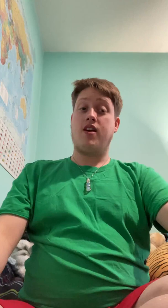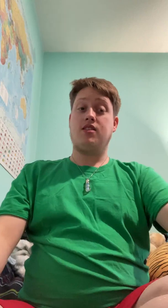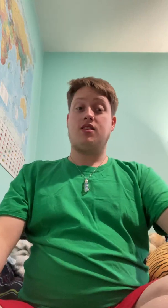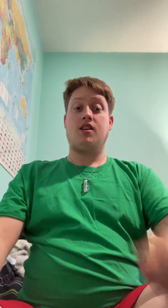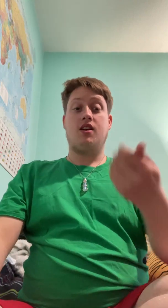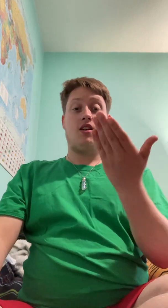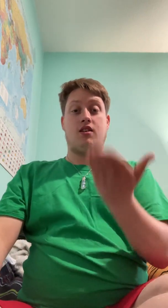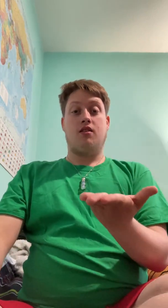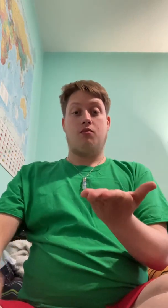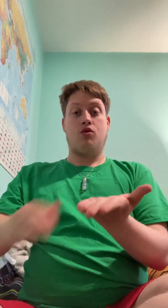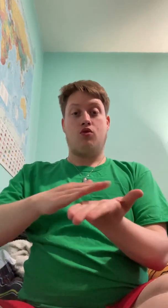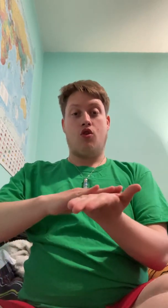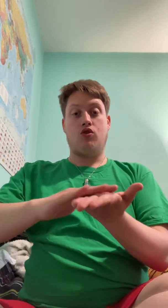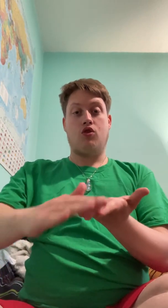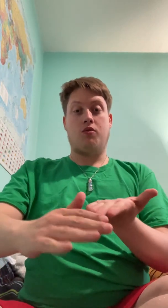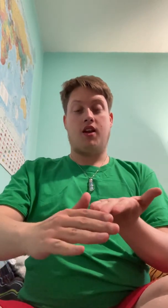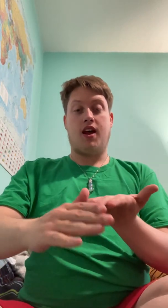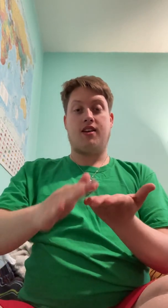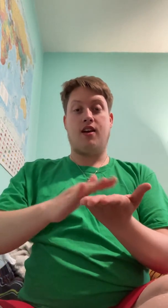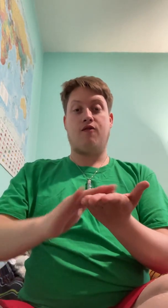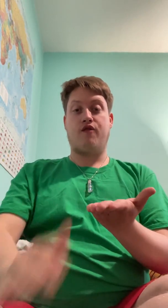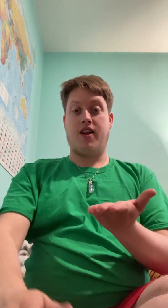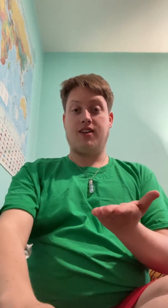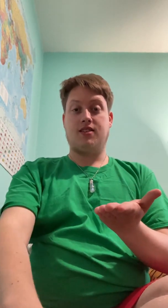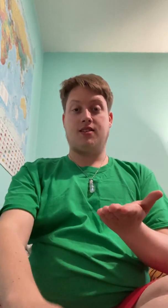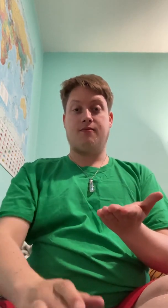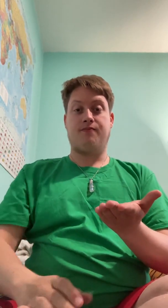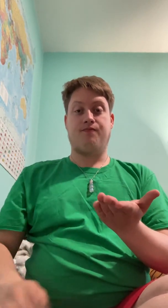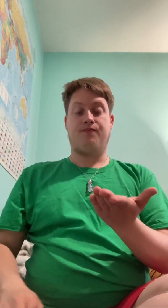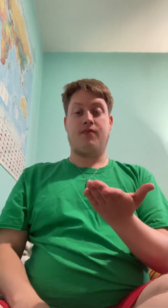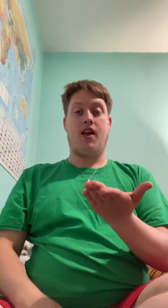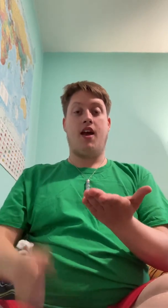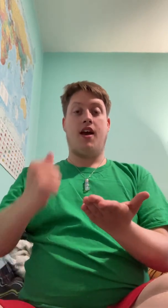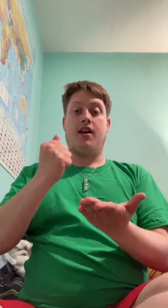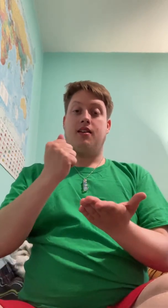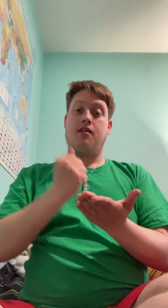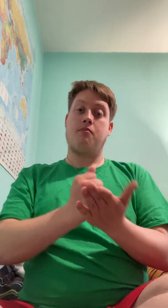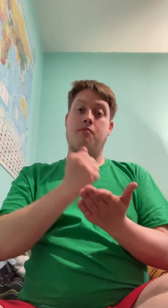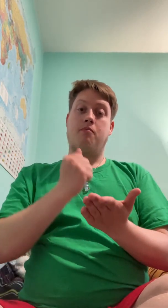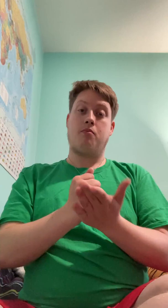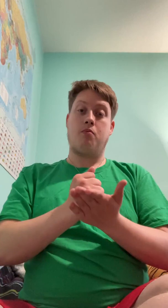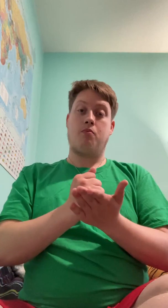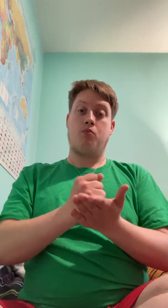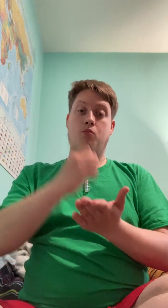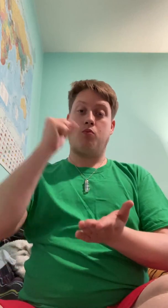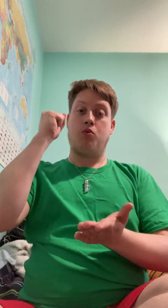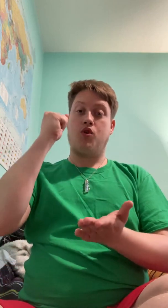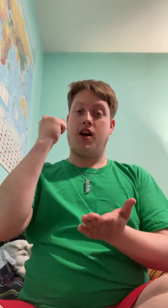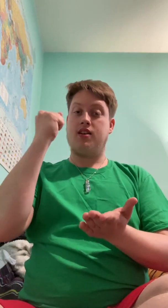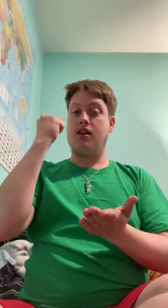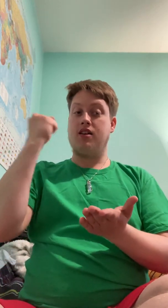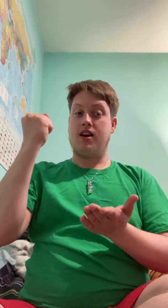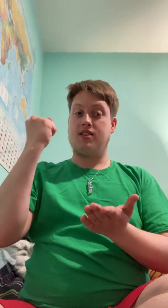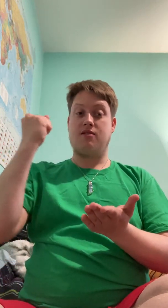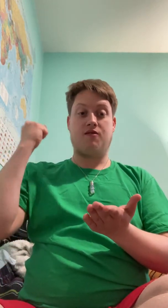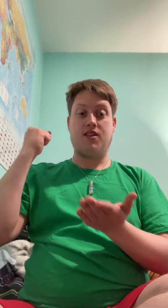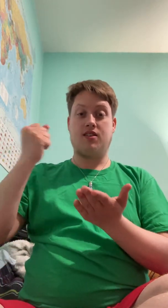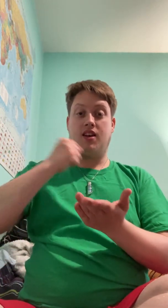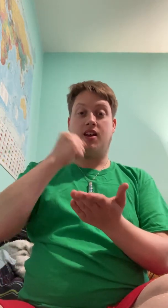Rent, put your non-dominant hand out flat and then put your other hand in a fist and then